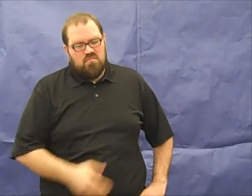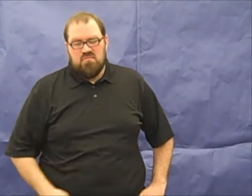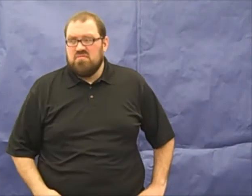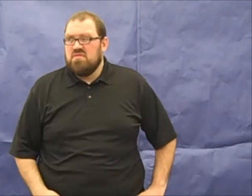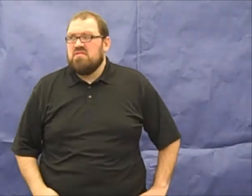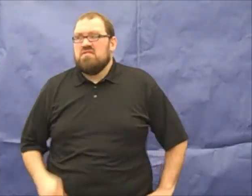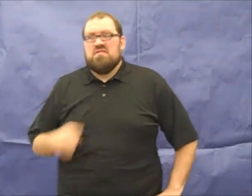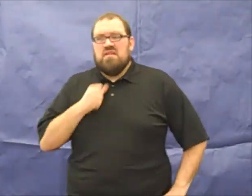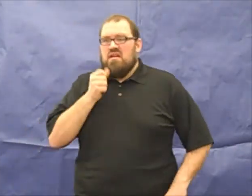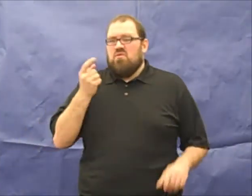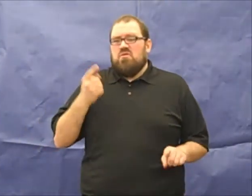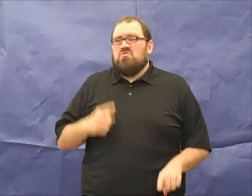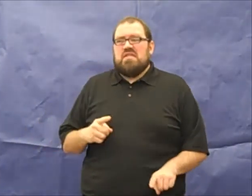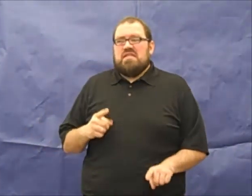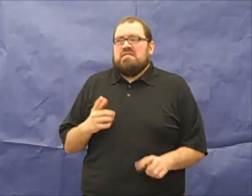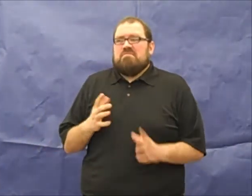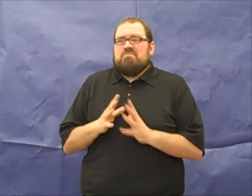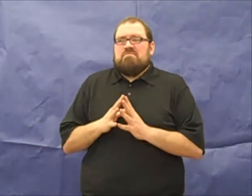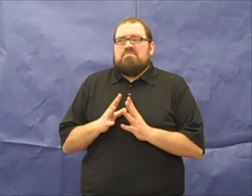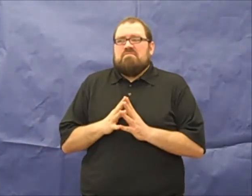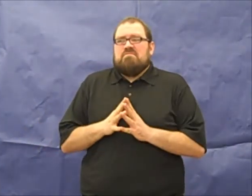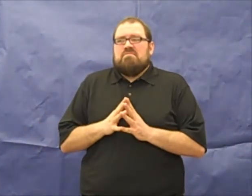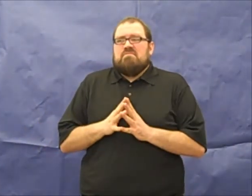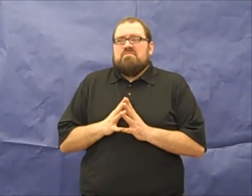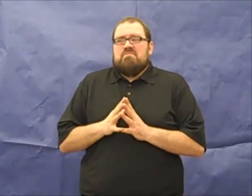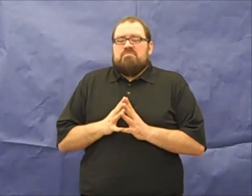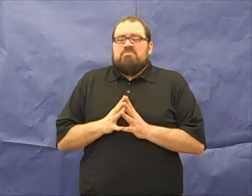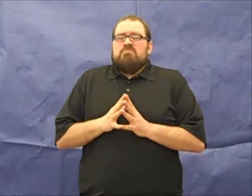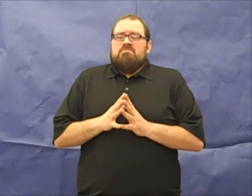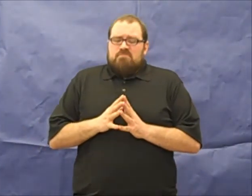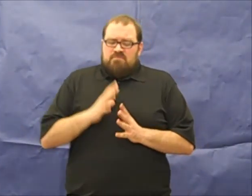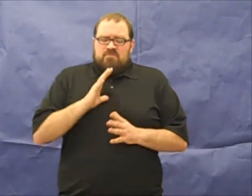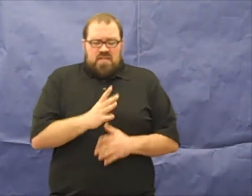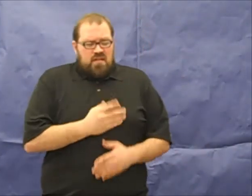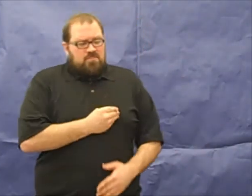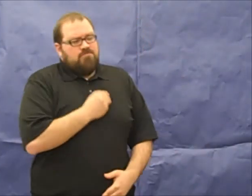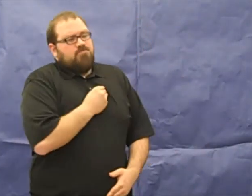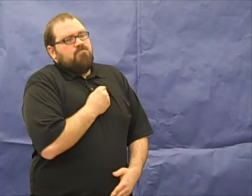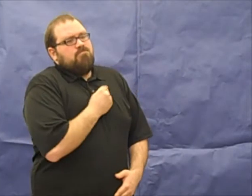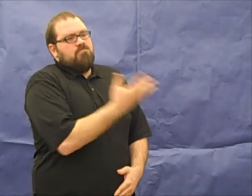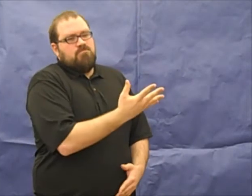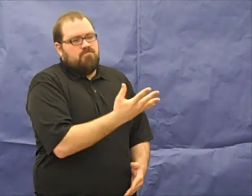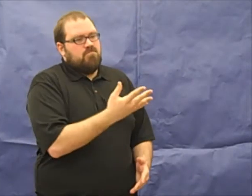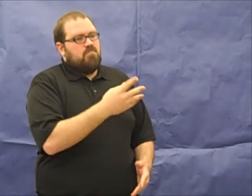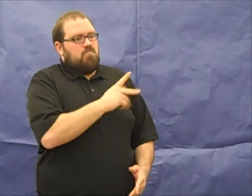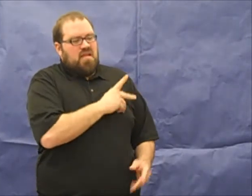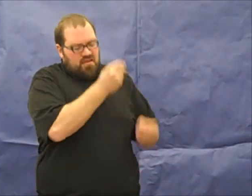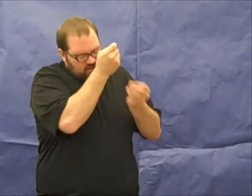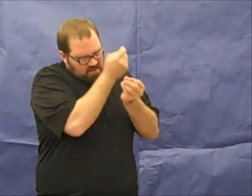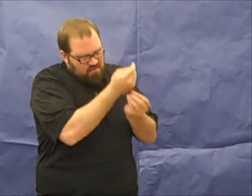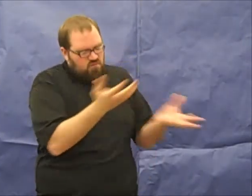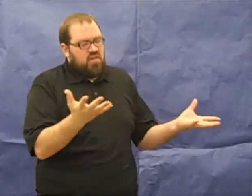me. But I tell PETA everything as calmly as I can. About President